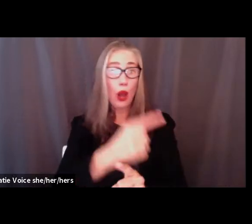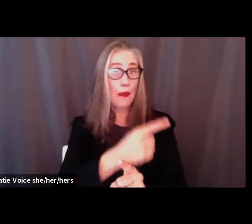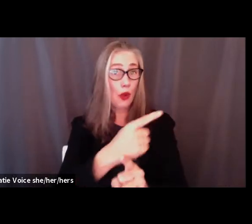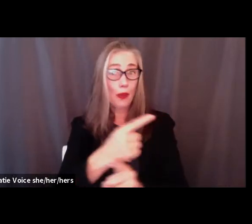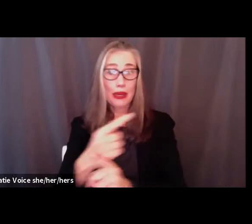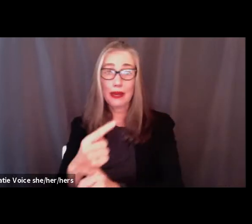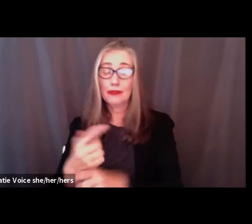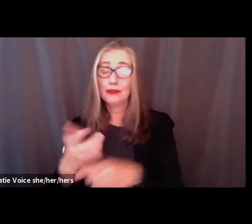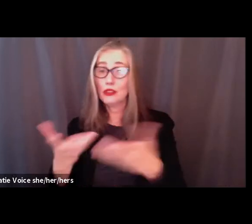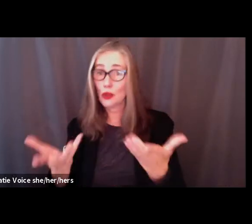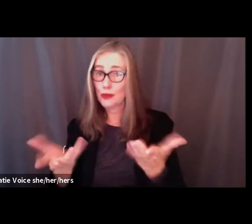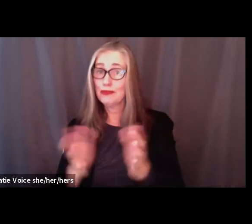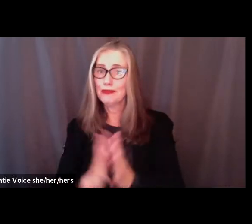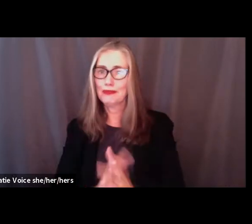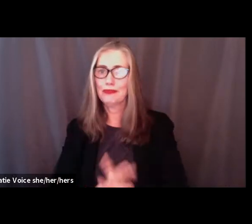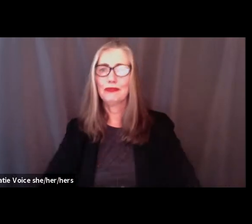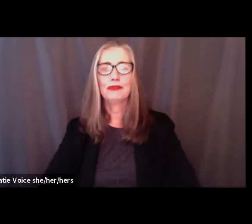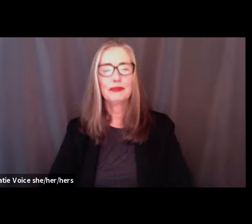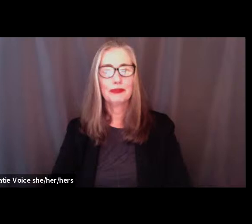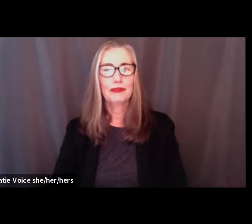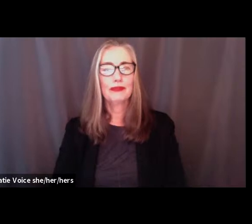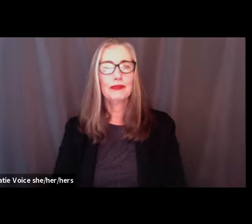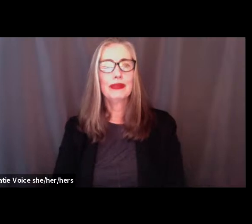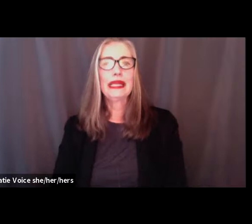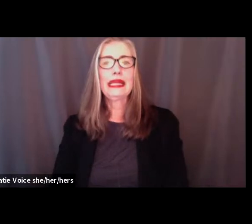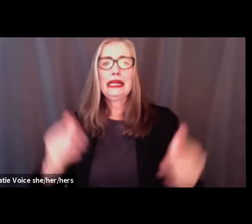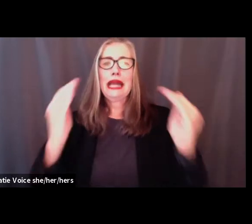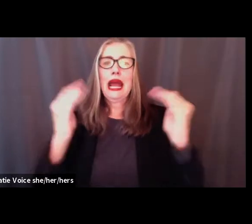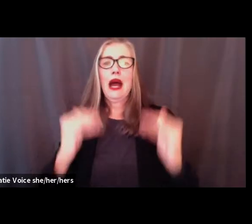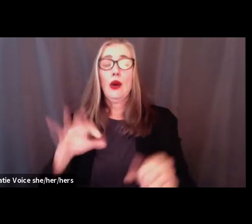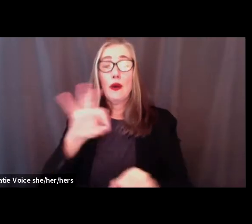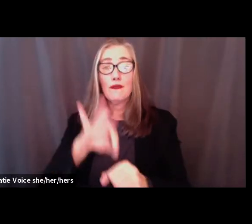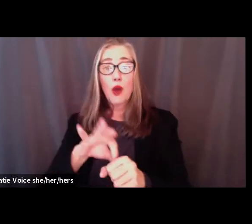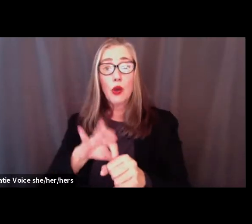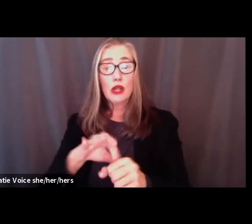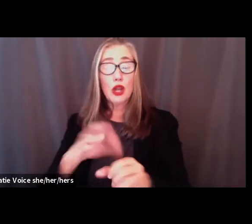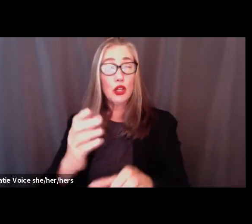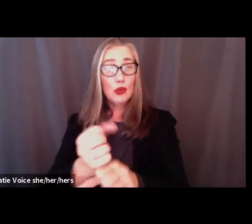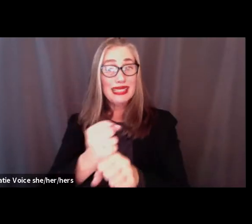So, okay, let's move to a vote to receive and file the report.